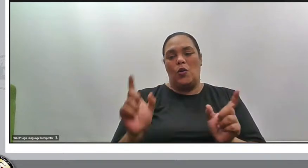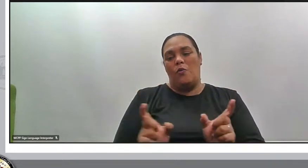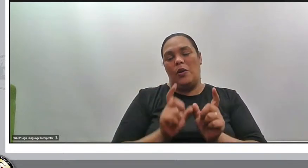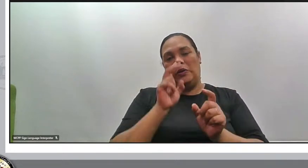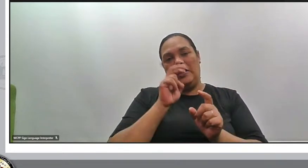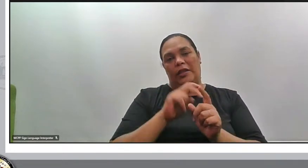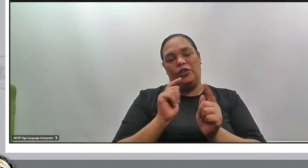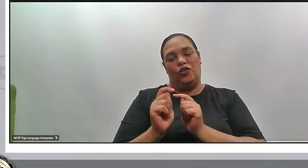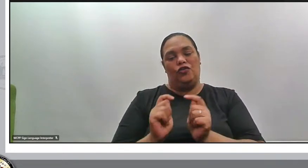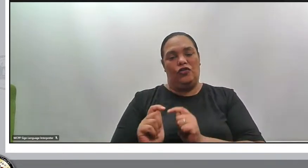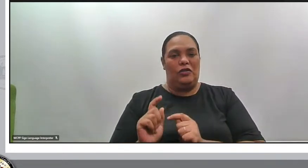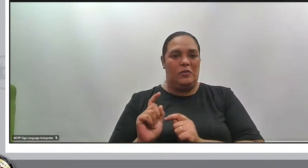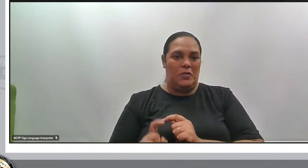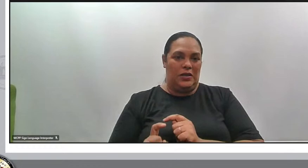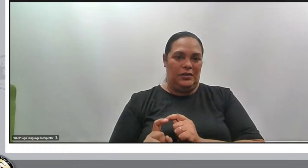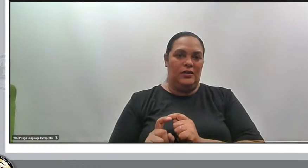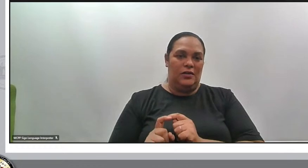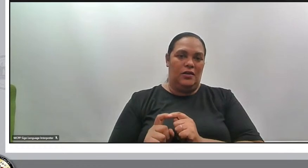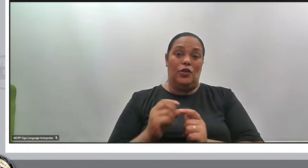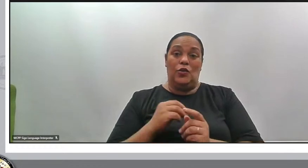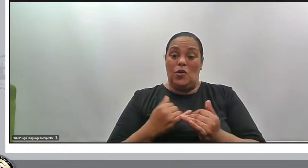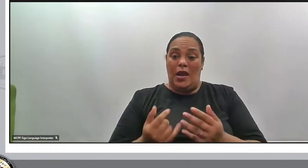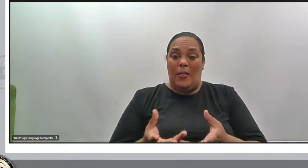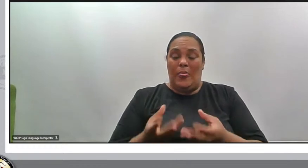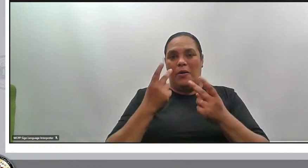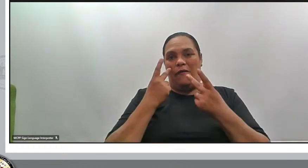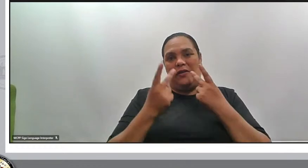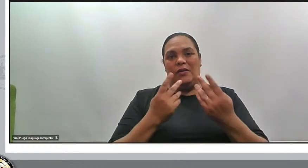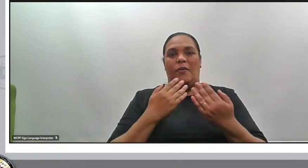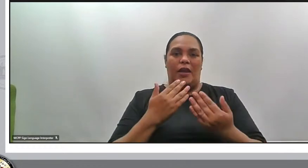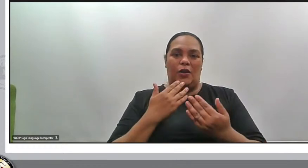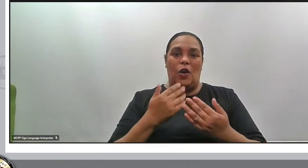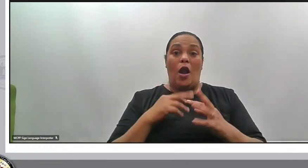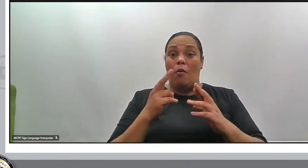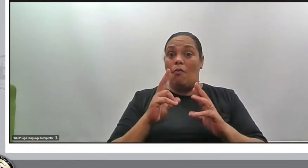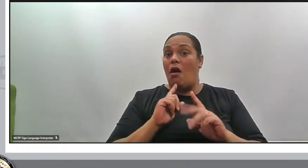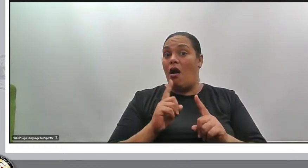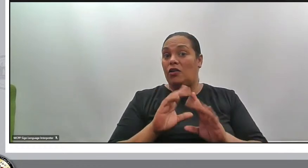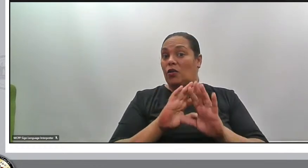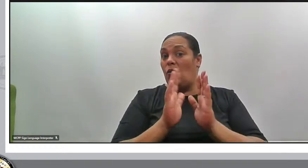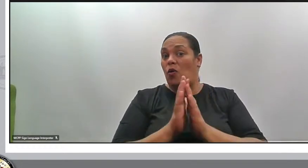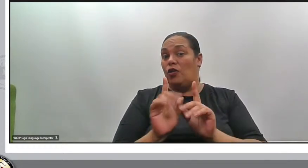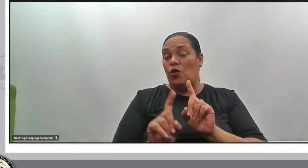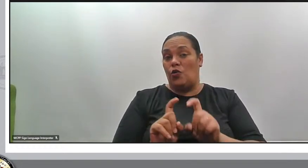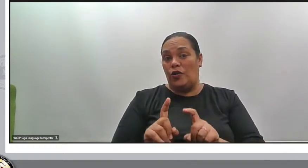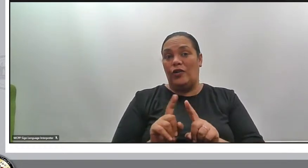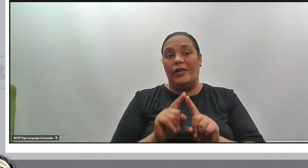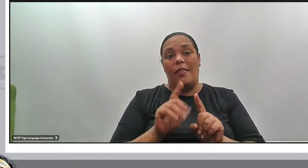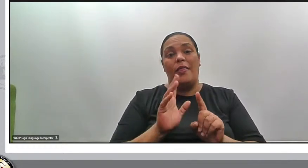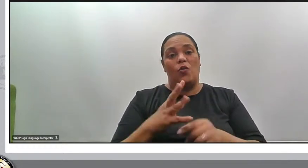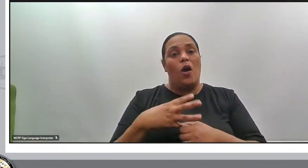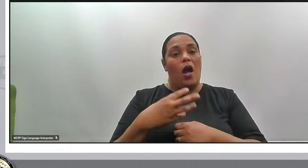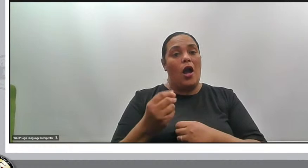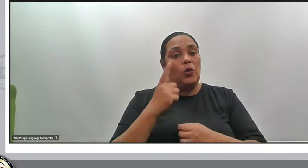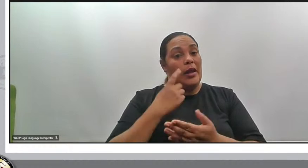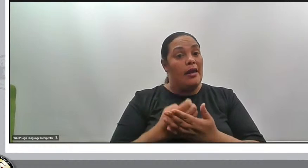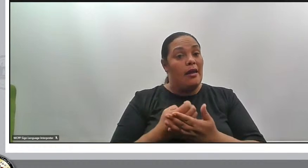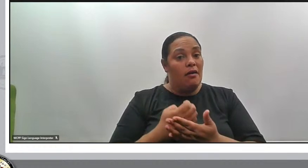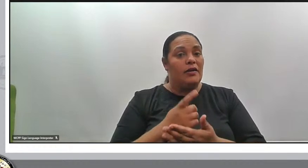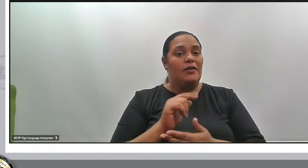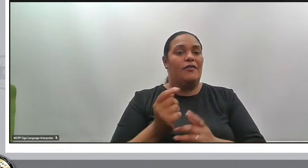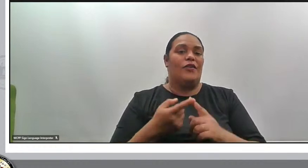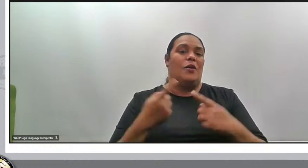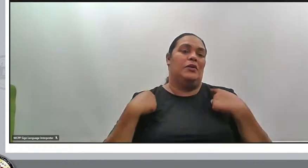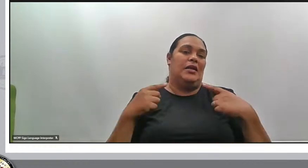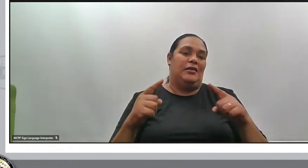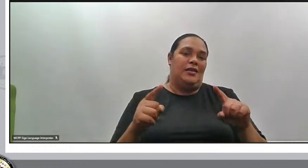to change to now get the visibility. Thank you. I hope that answers the question, and that will come out, the evidence of the success of